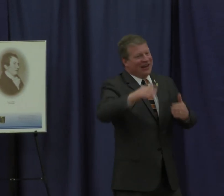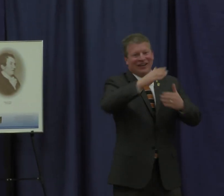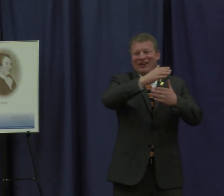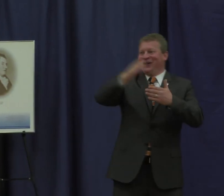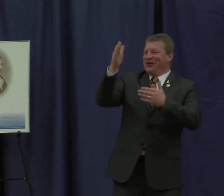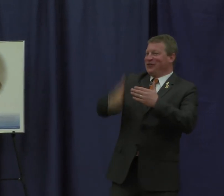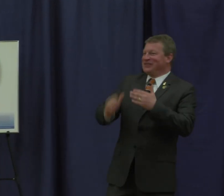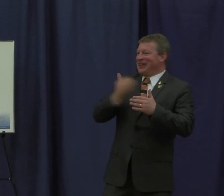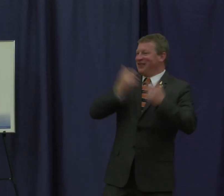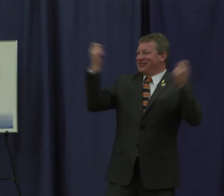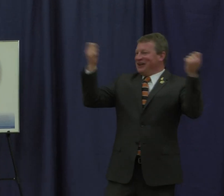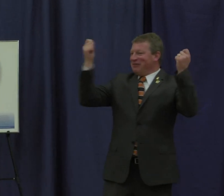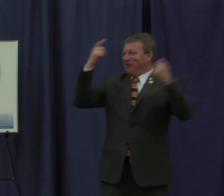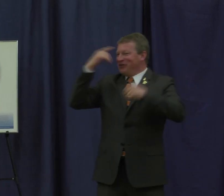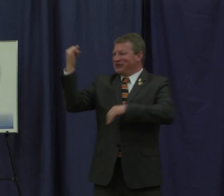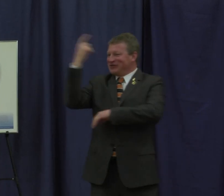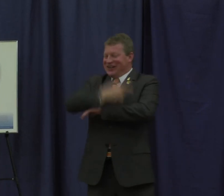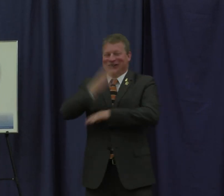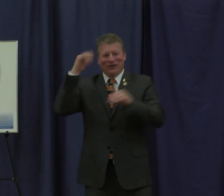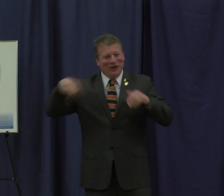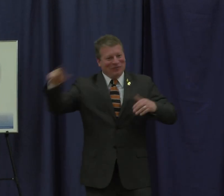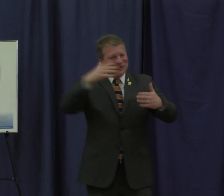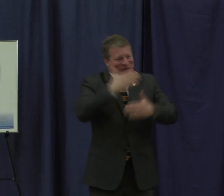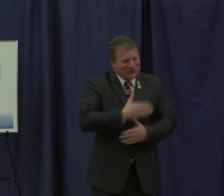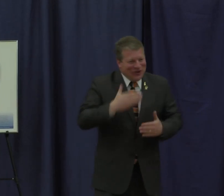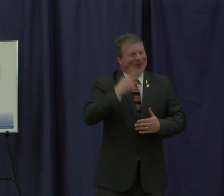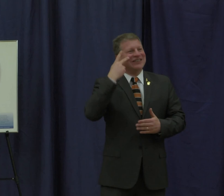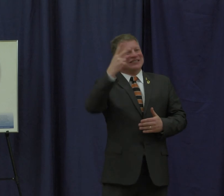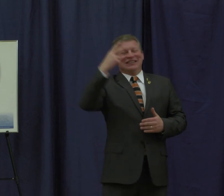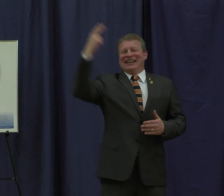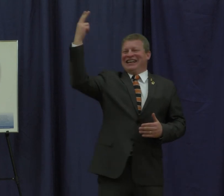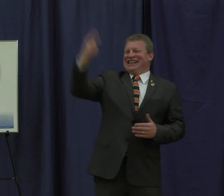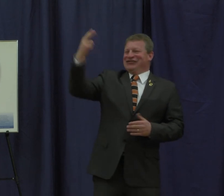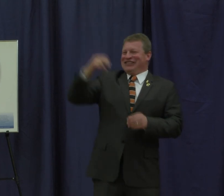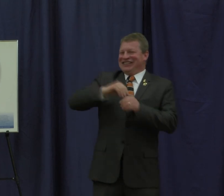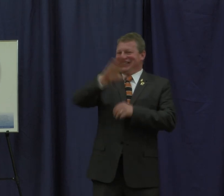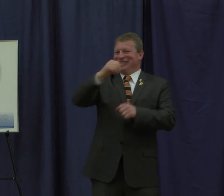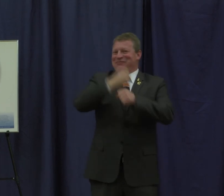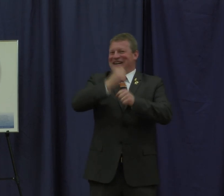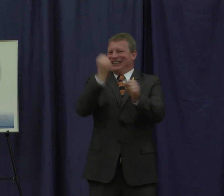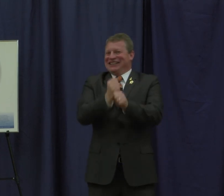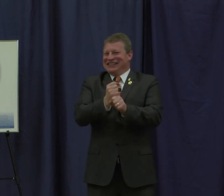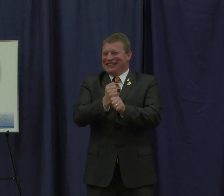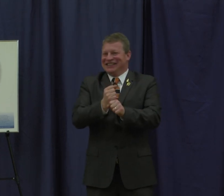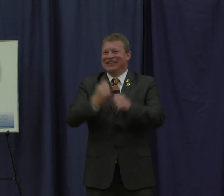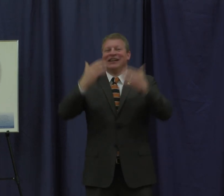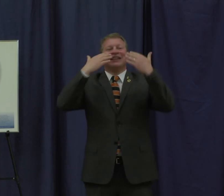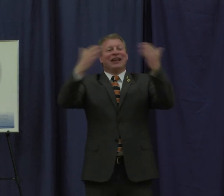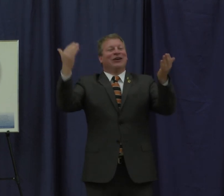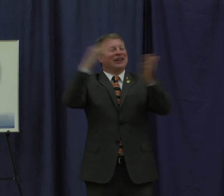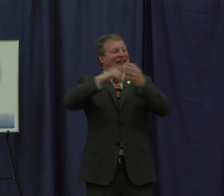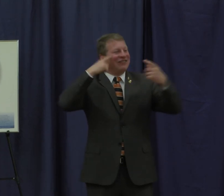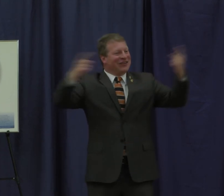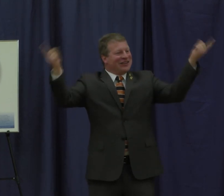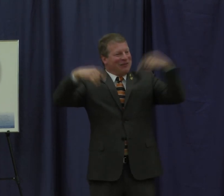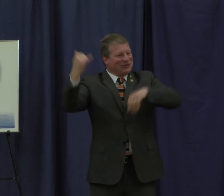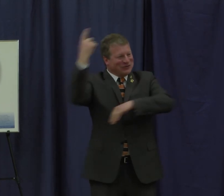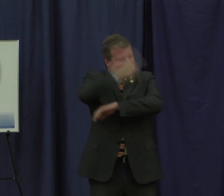All right, really that concludes our celebration for today. I hope you enjoyed seeing history in the making. Thank you again